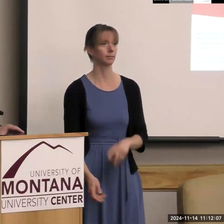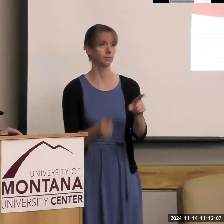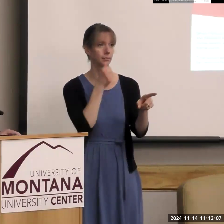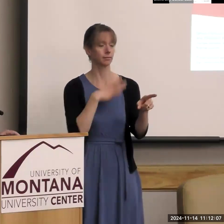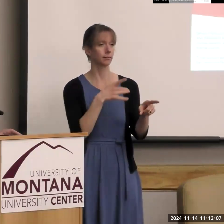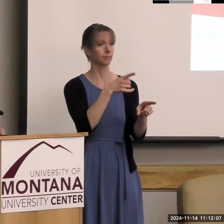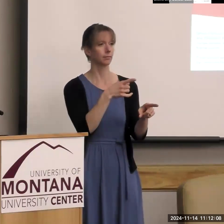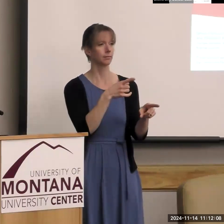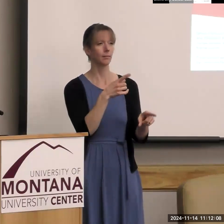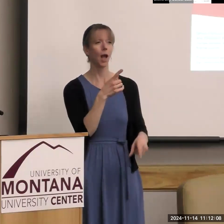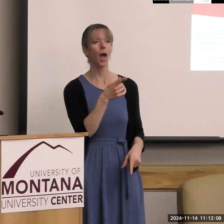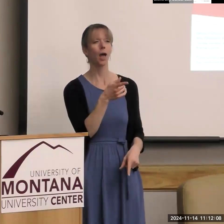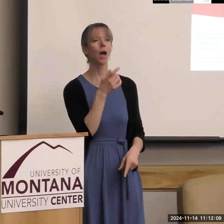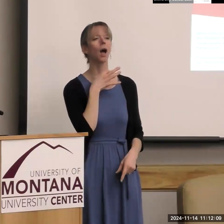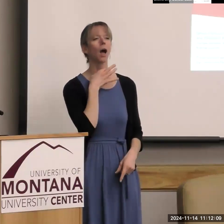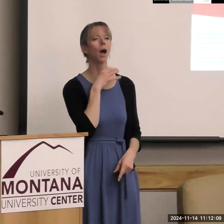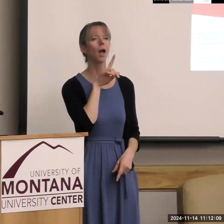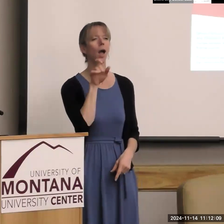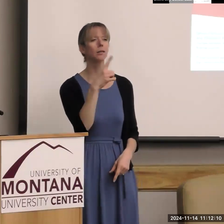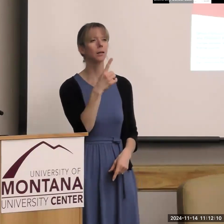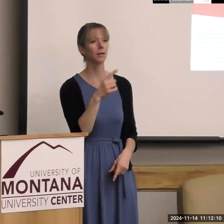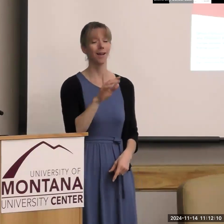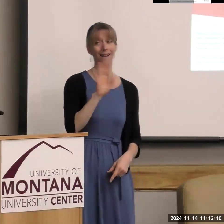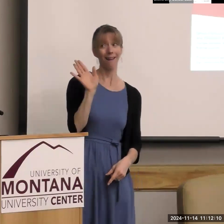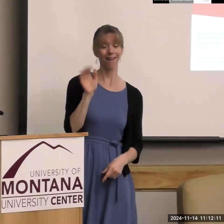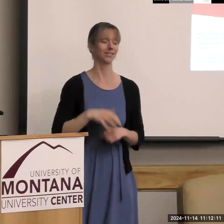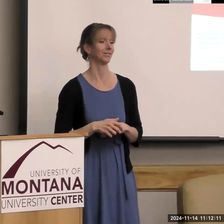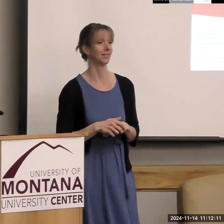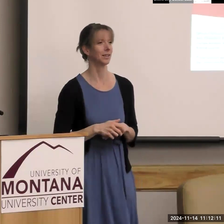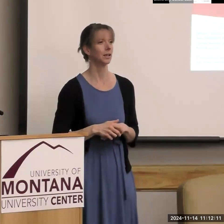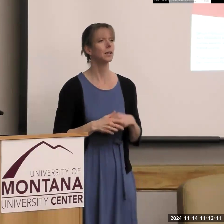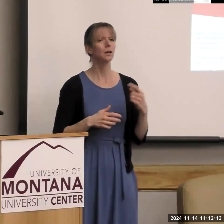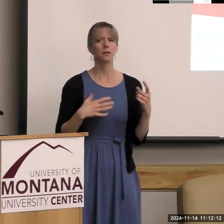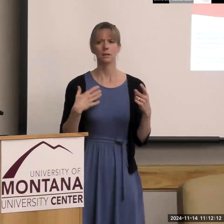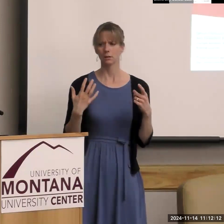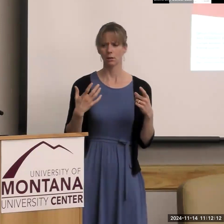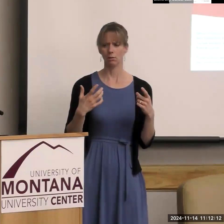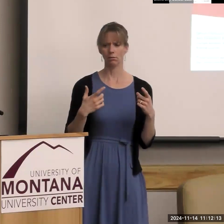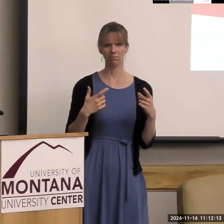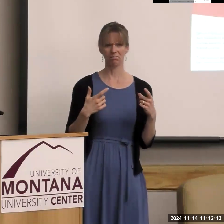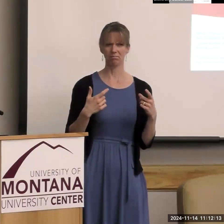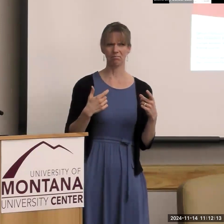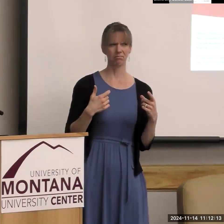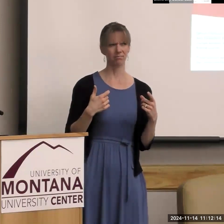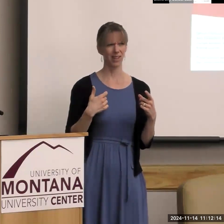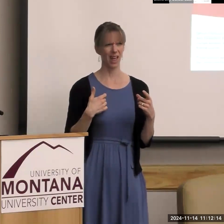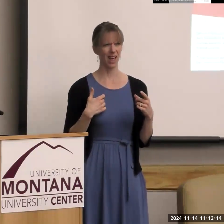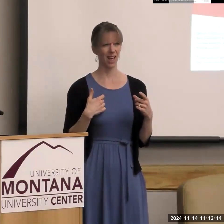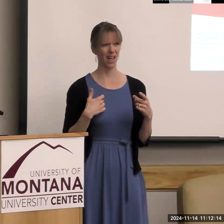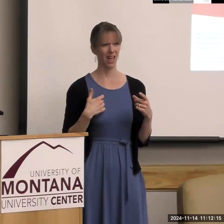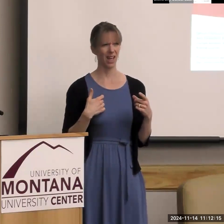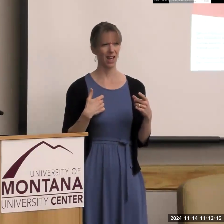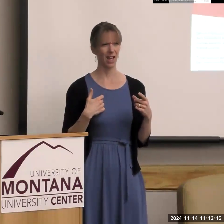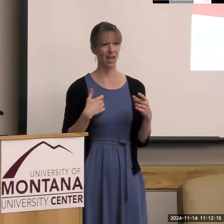I figured you were going to ask something. Hey, Yeah. so I feel like I don't have like a clear